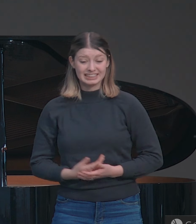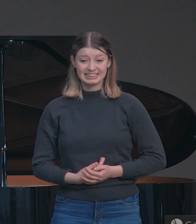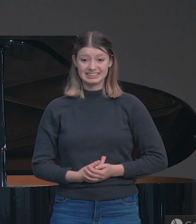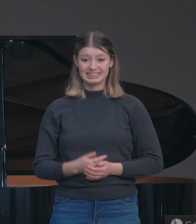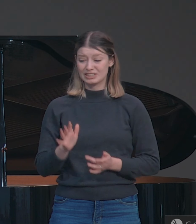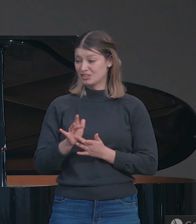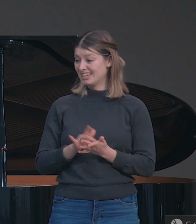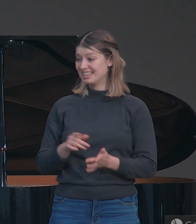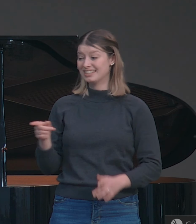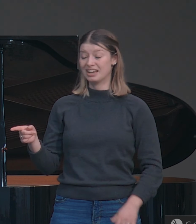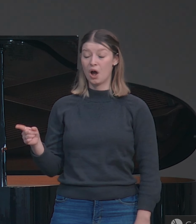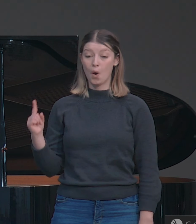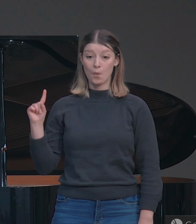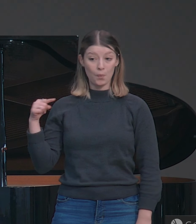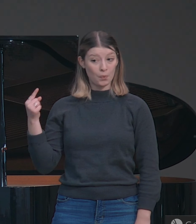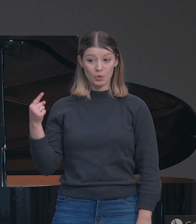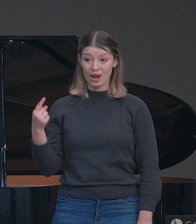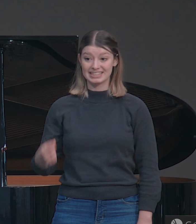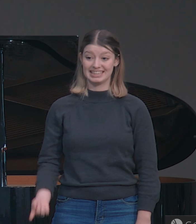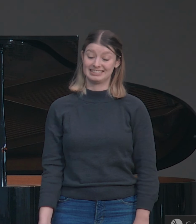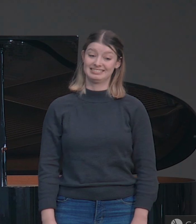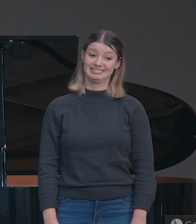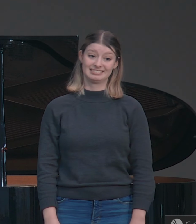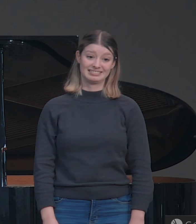Jesus is out of his mind.